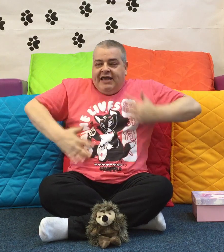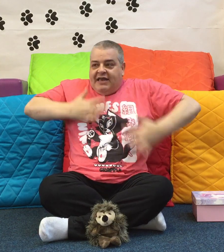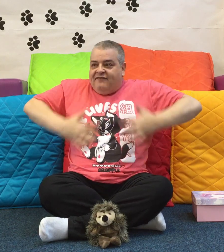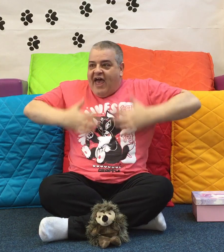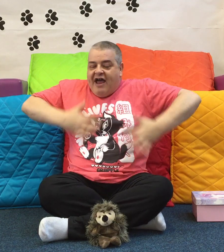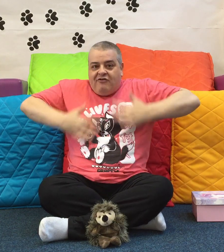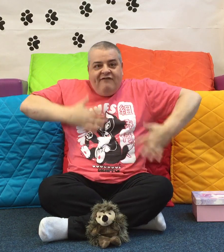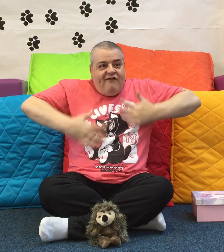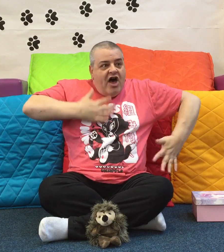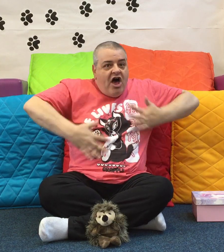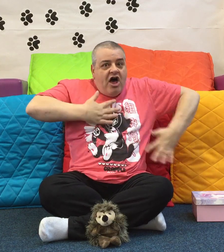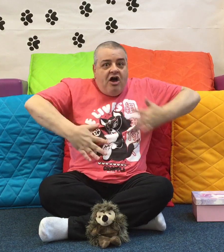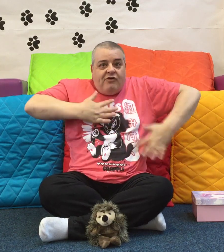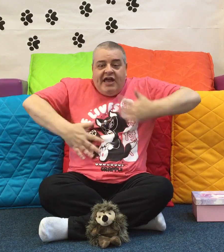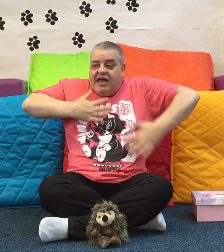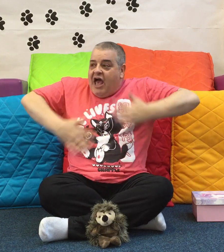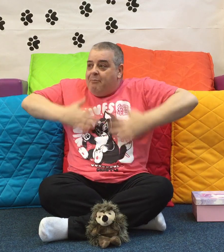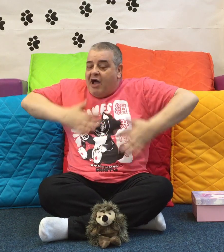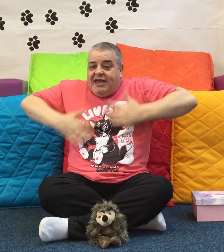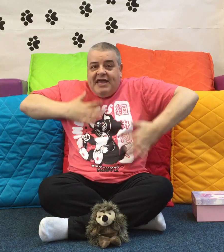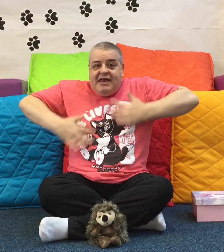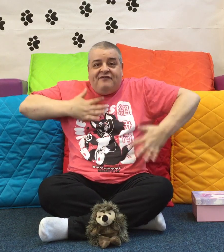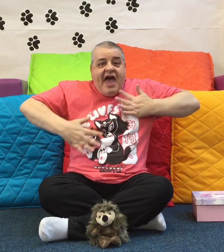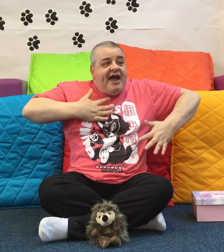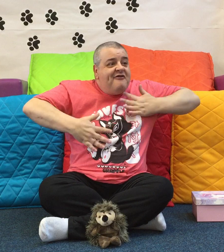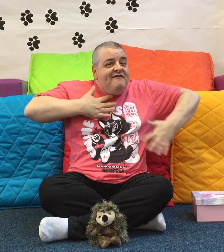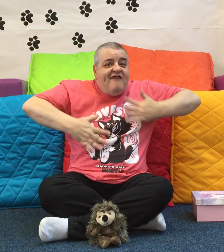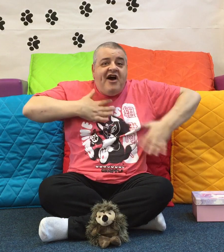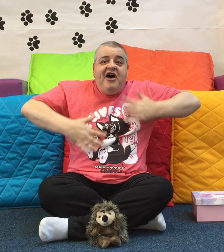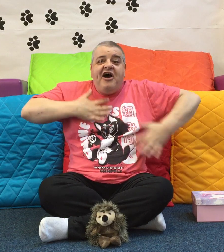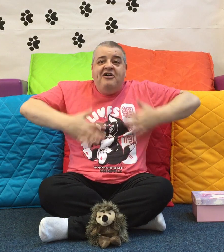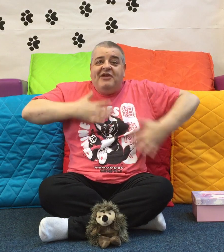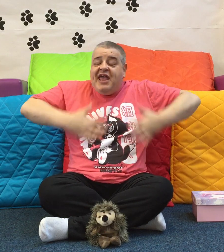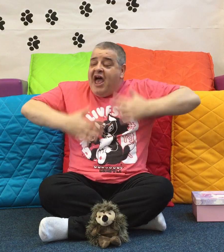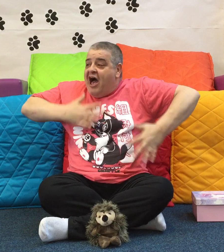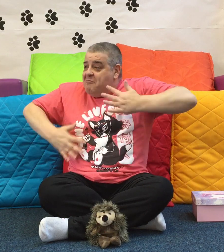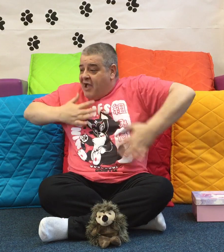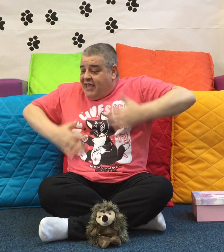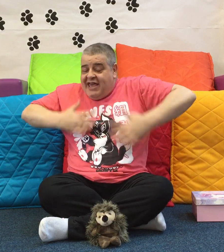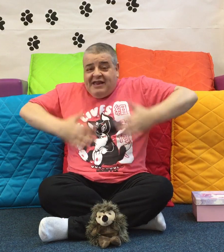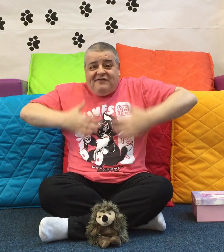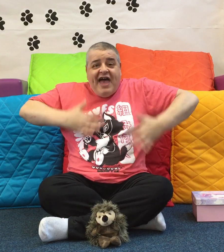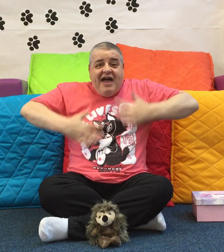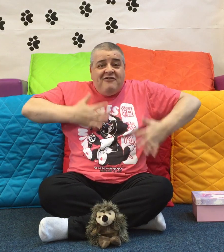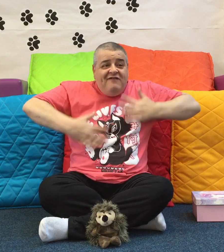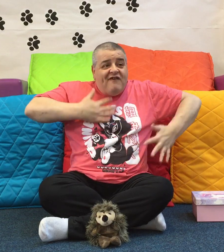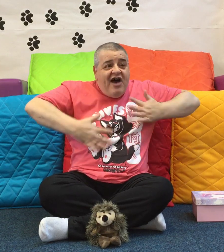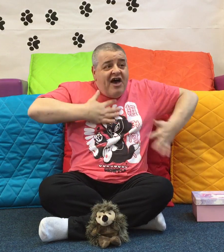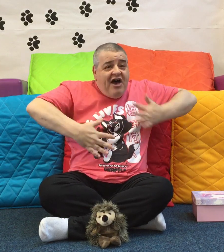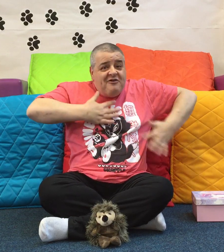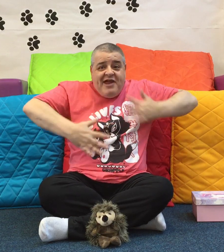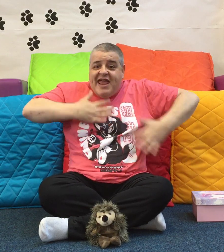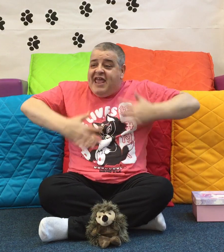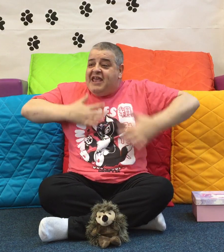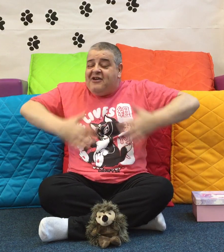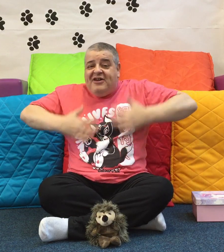is very furry. A monkey is very furry. A monkey is very furry. He couldn't